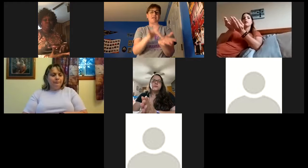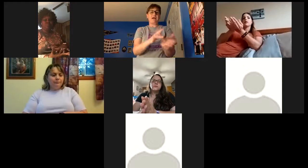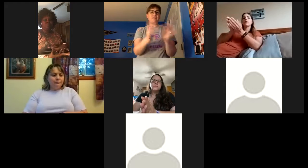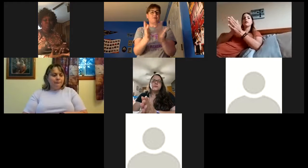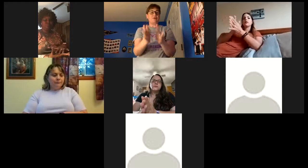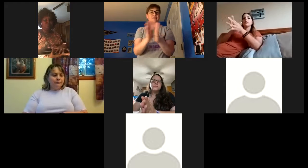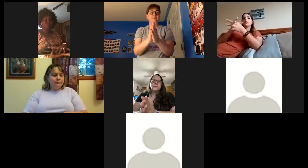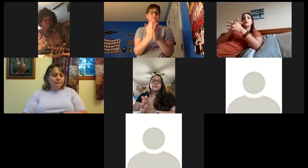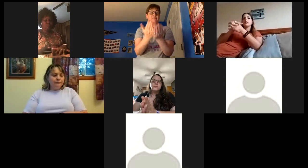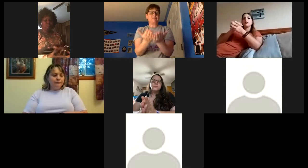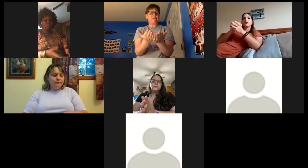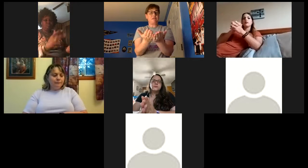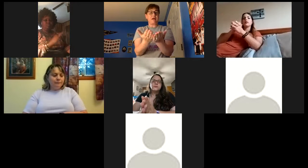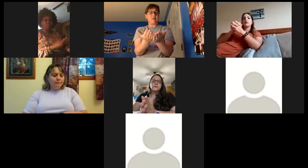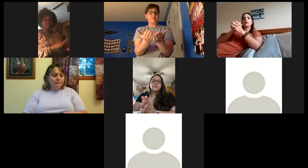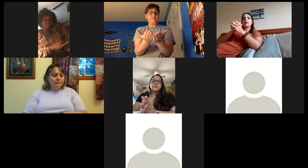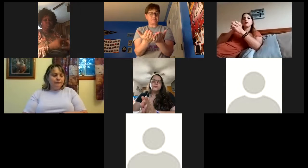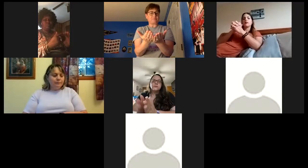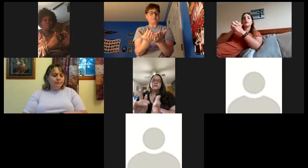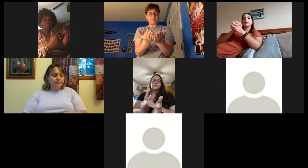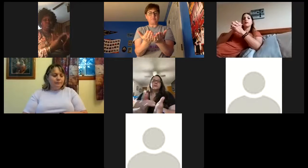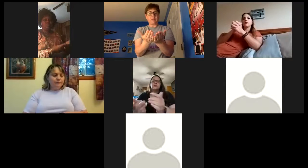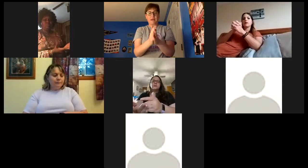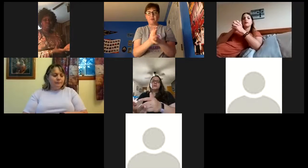also be God's book. So Bible.